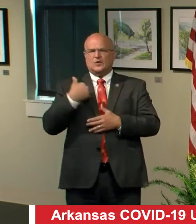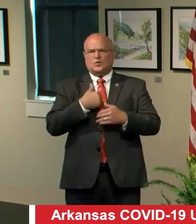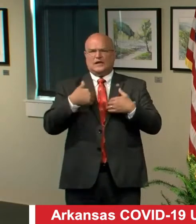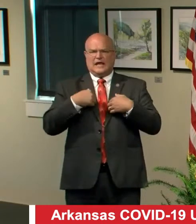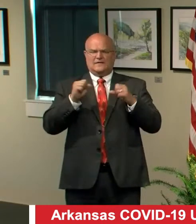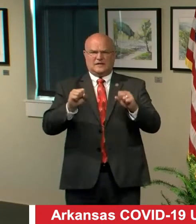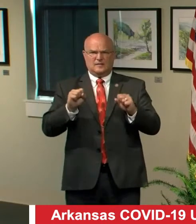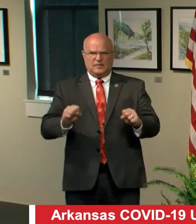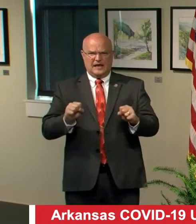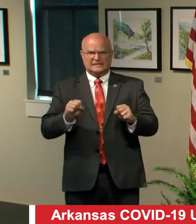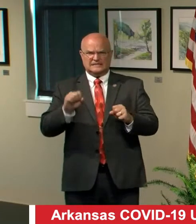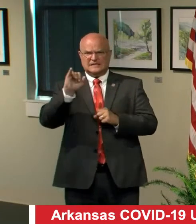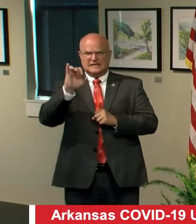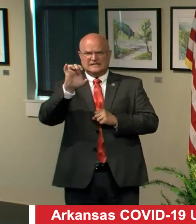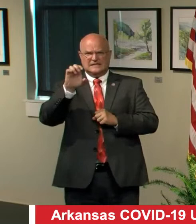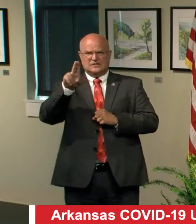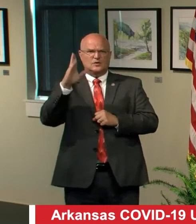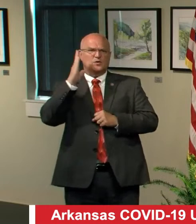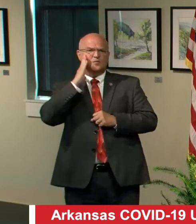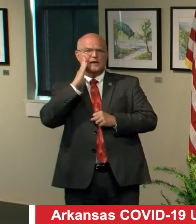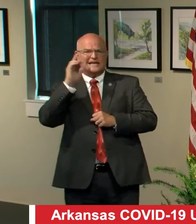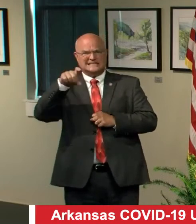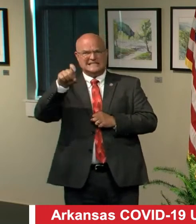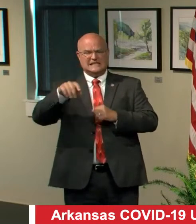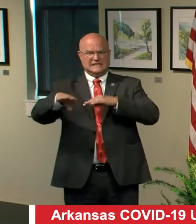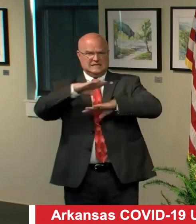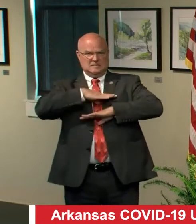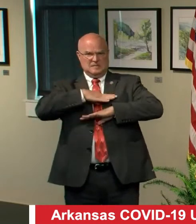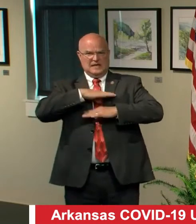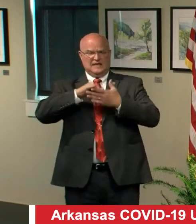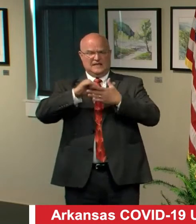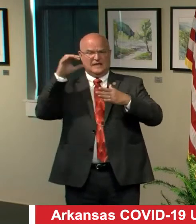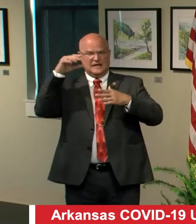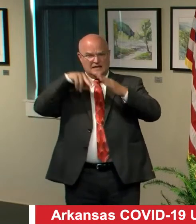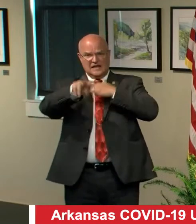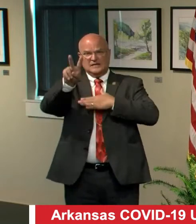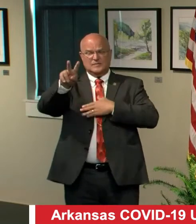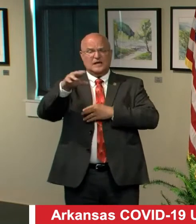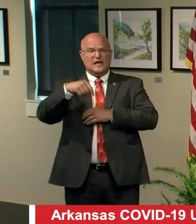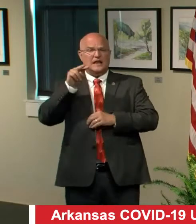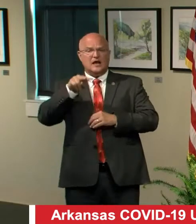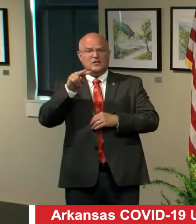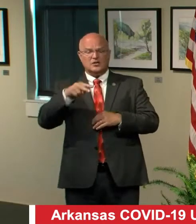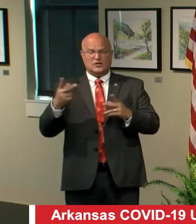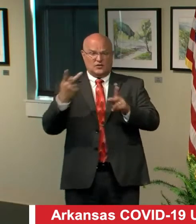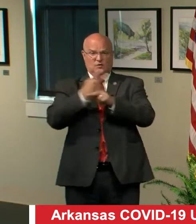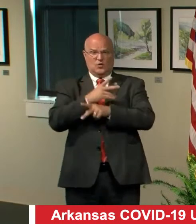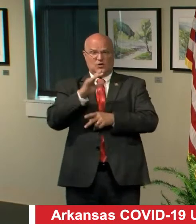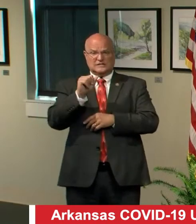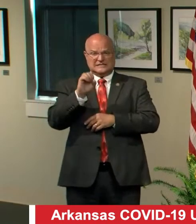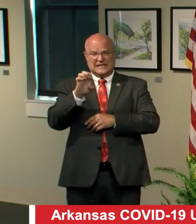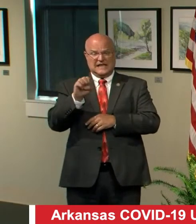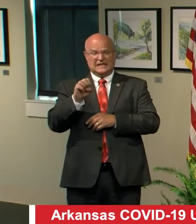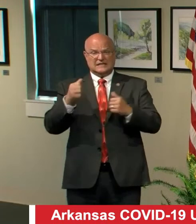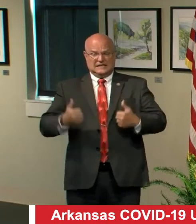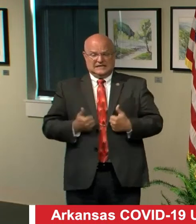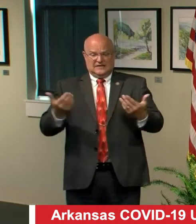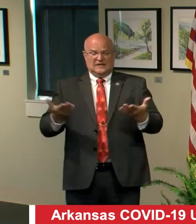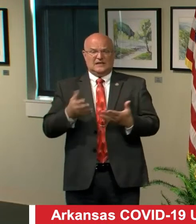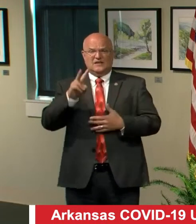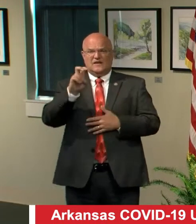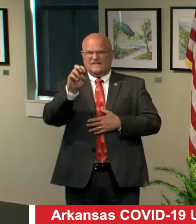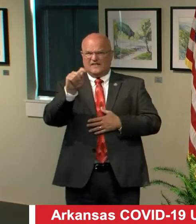the capacity of ICU beds needed to meet the estimates. And then when I look at the worst case estimates, it doesn't appear we have